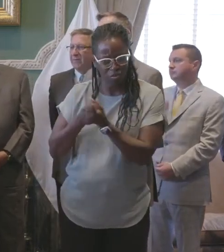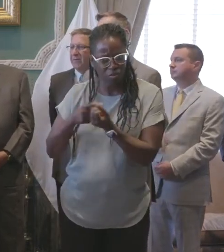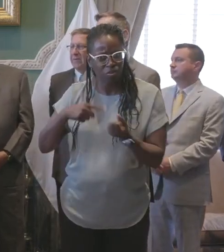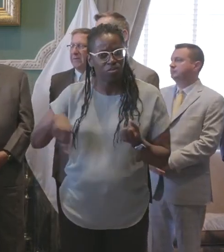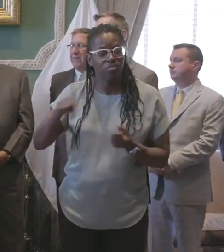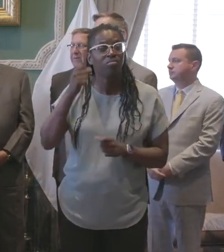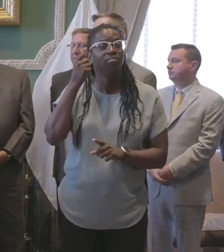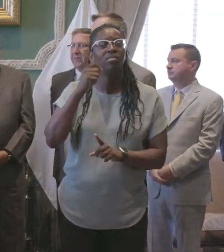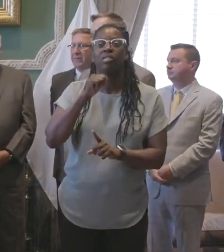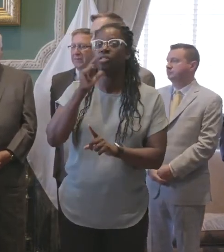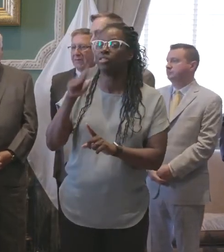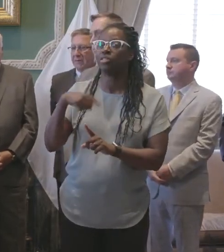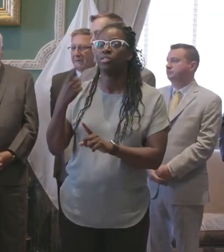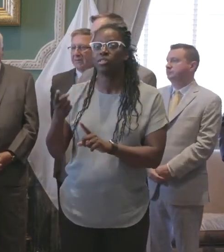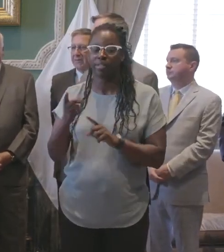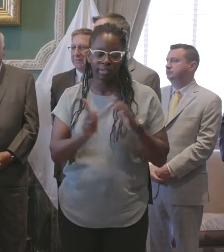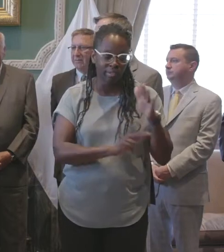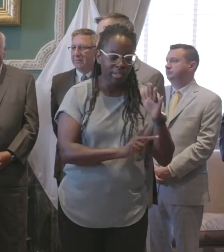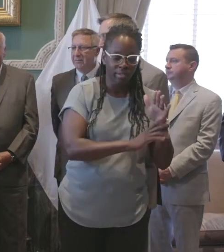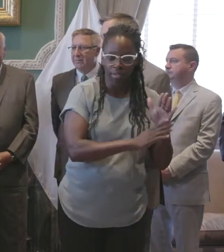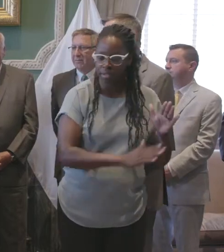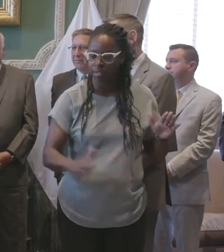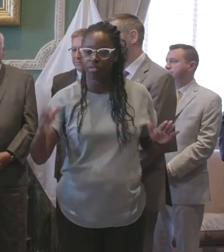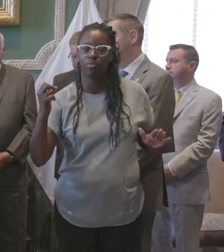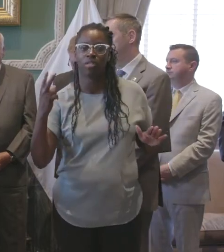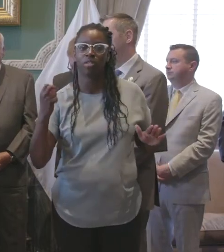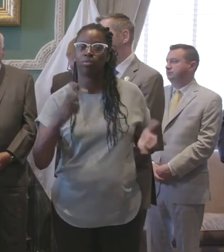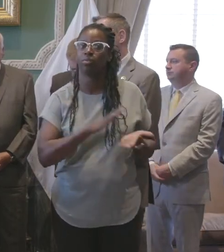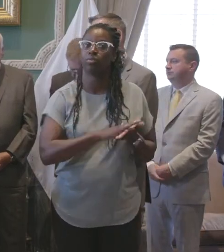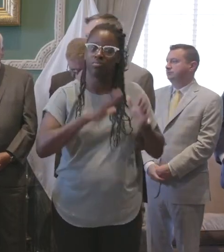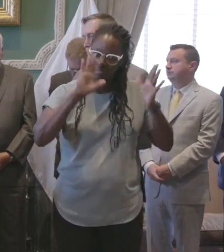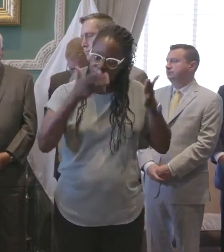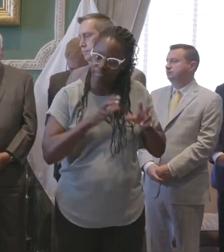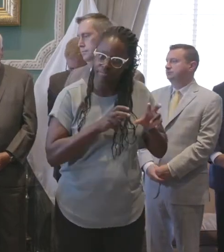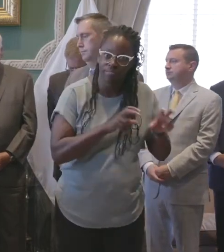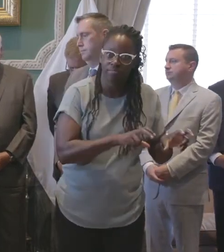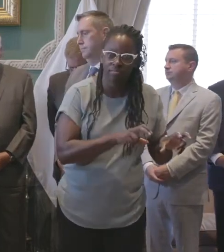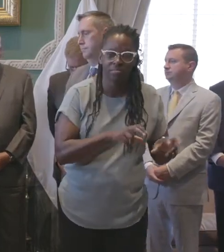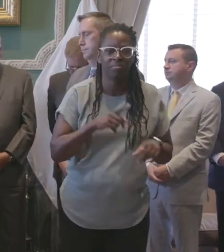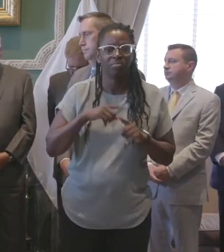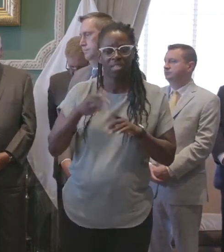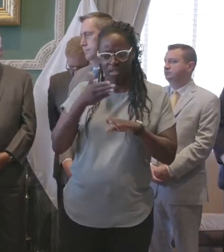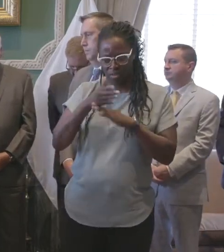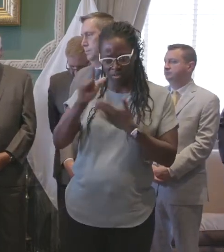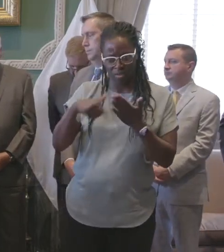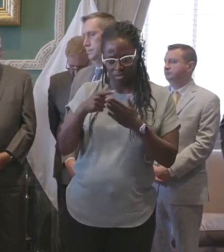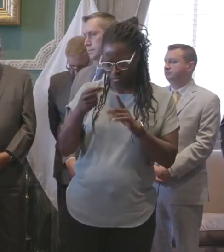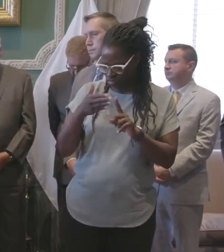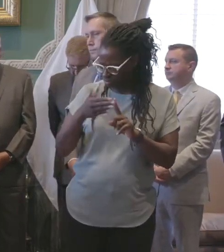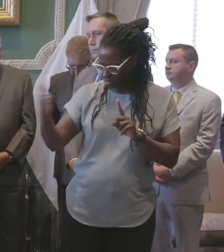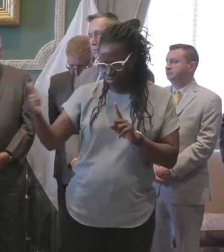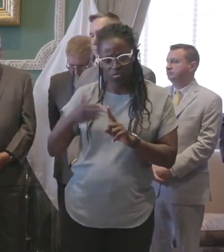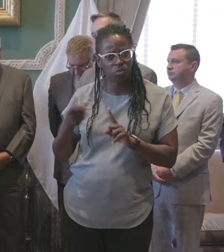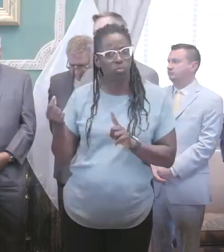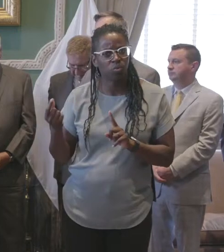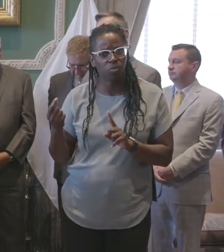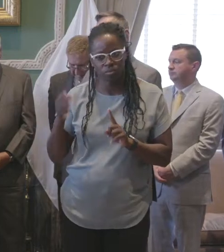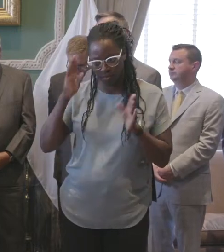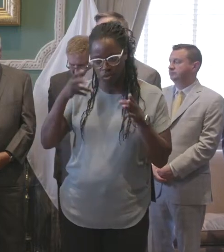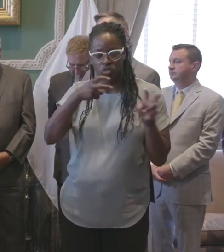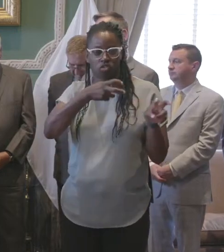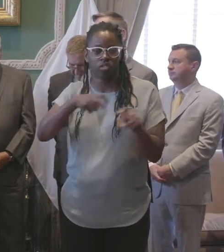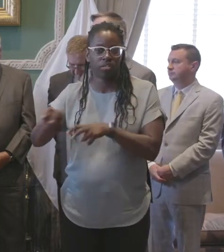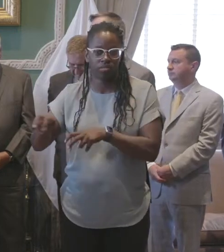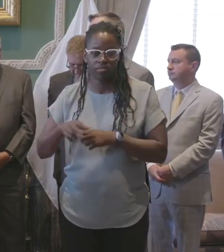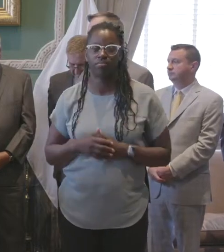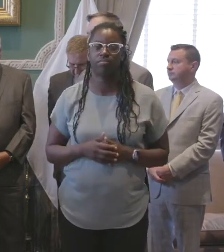K-12 Student Opportunity Act, as important as that was and is, as all of you know. We need something to help